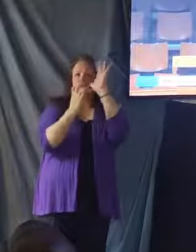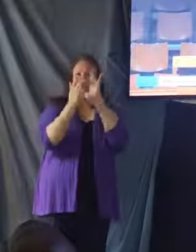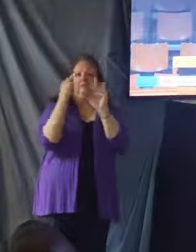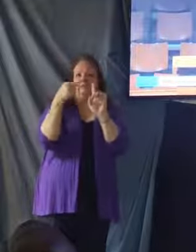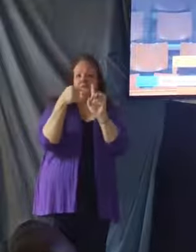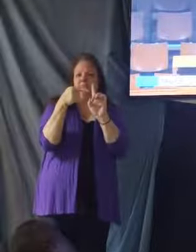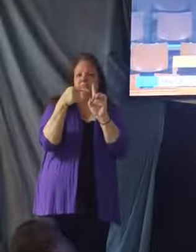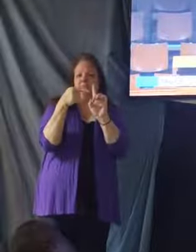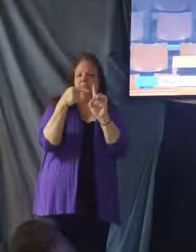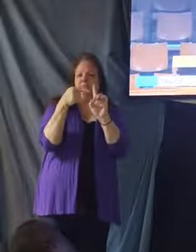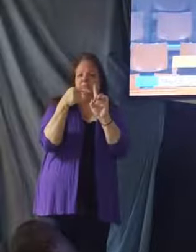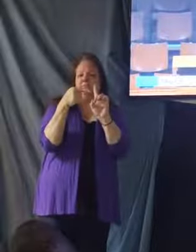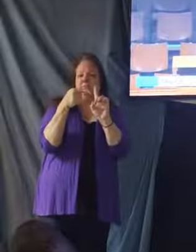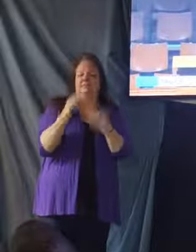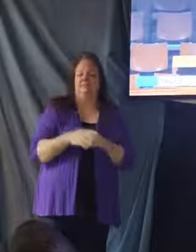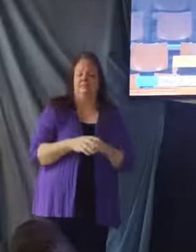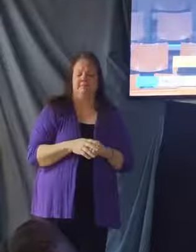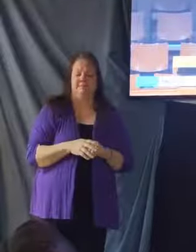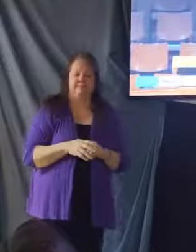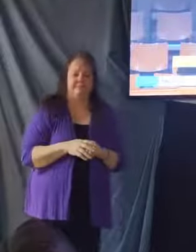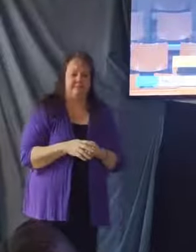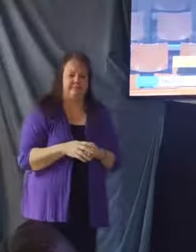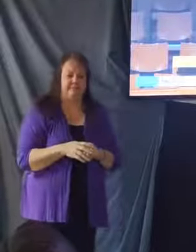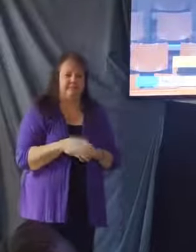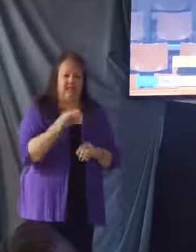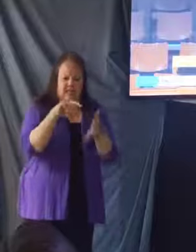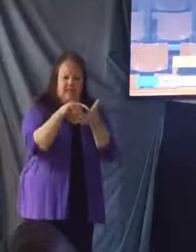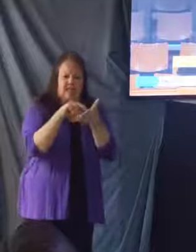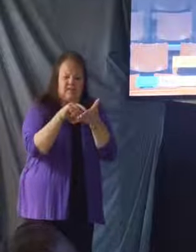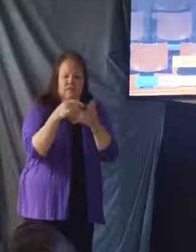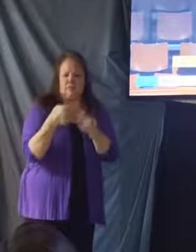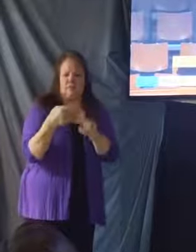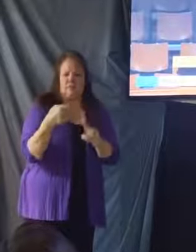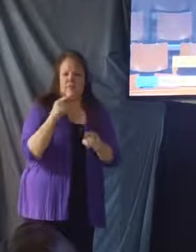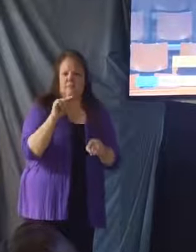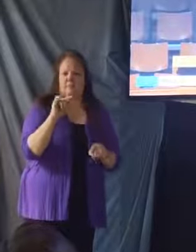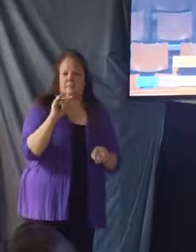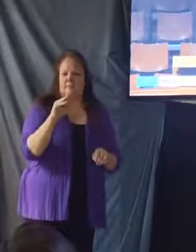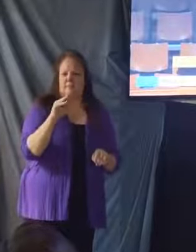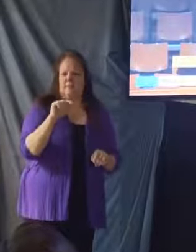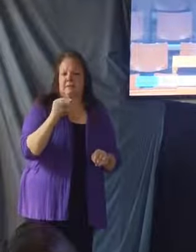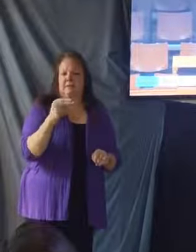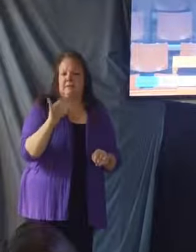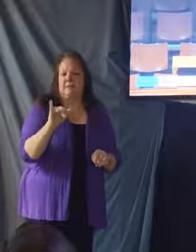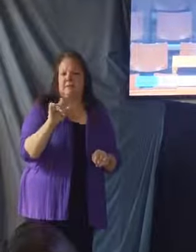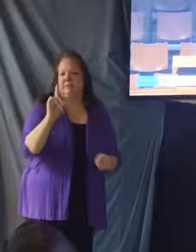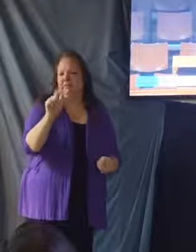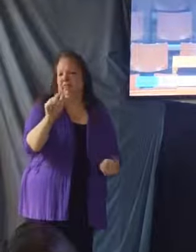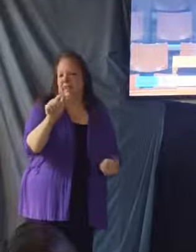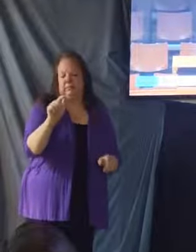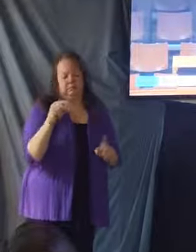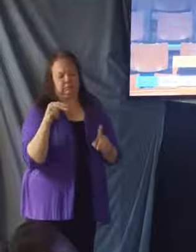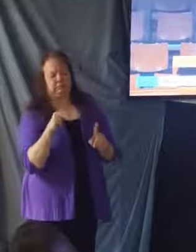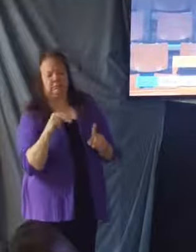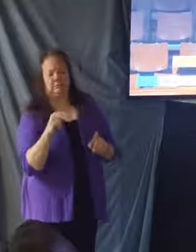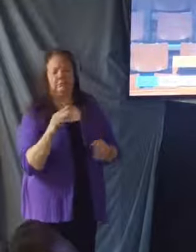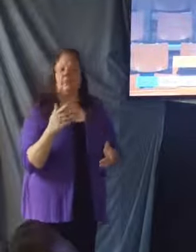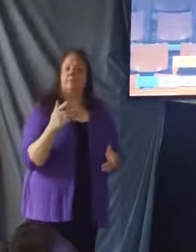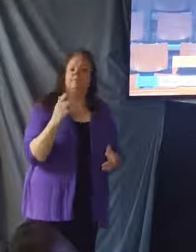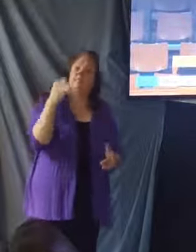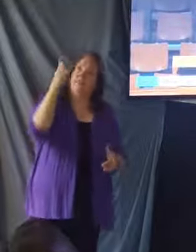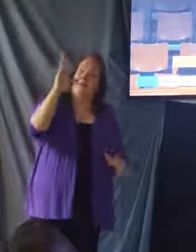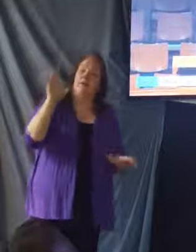Jesus. We'll look at that passage out of Timothy a little bit later. That's